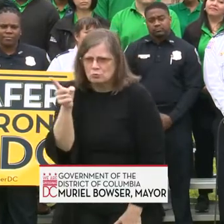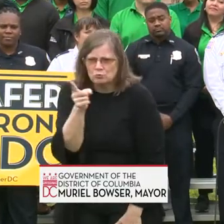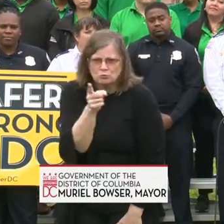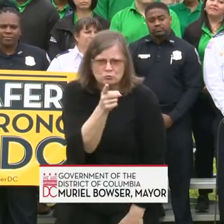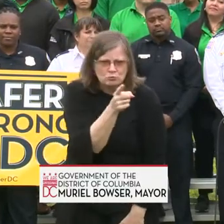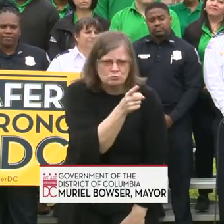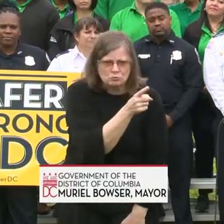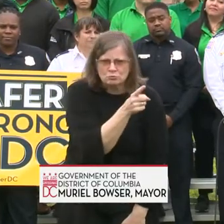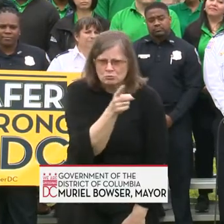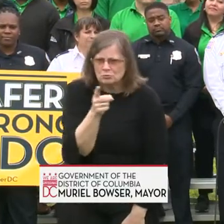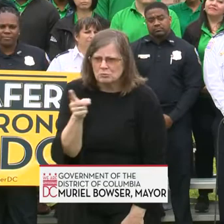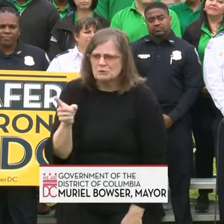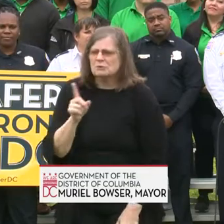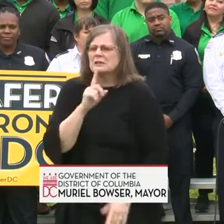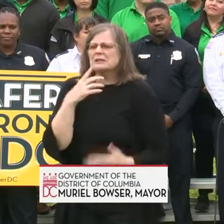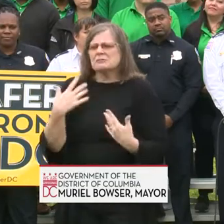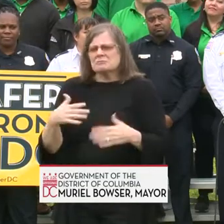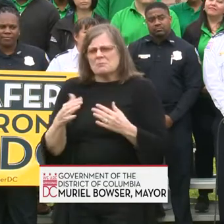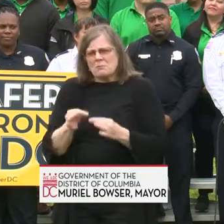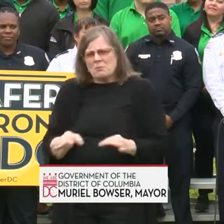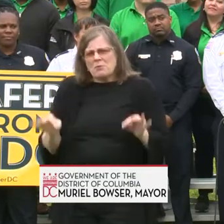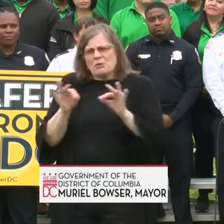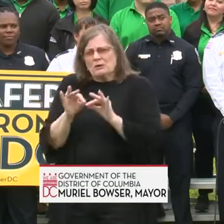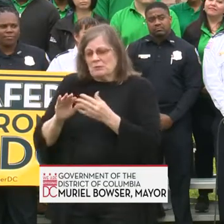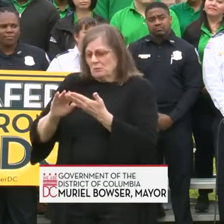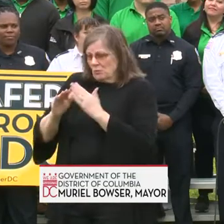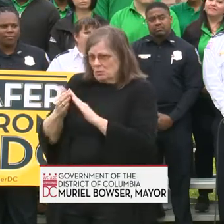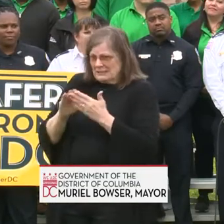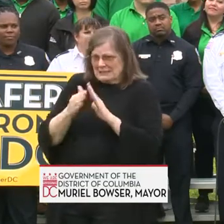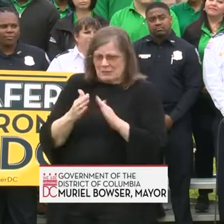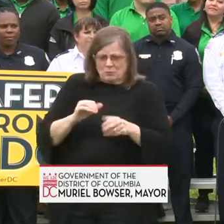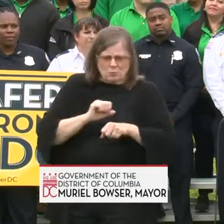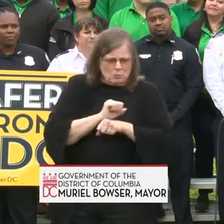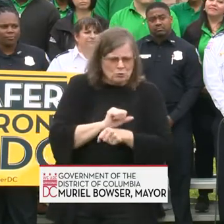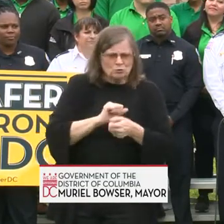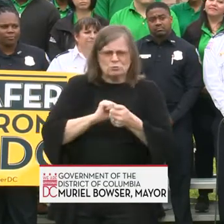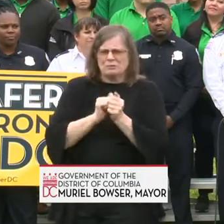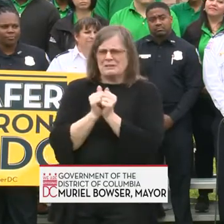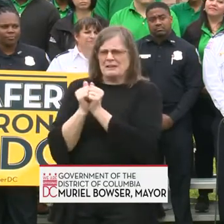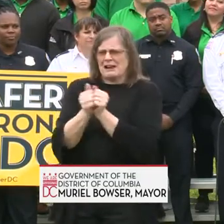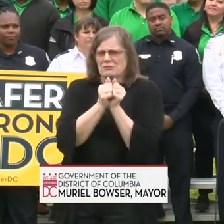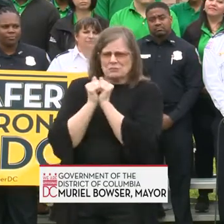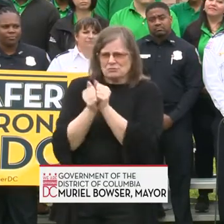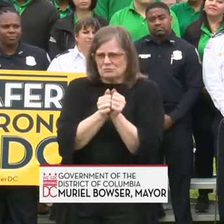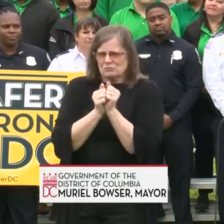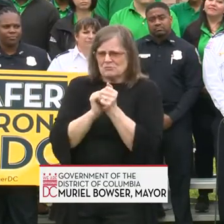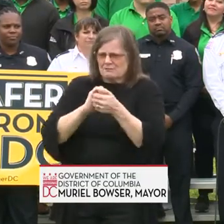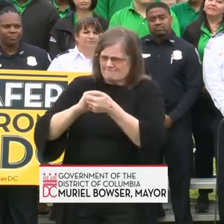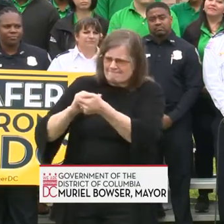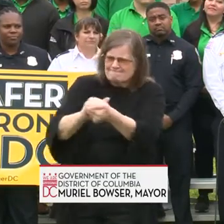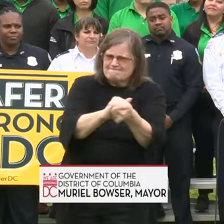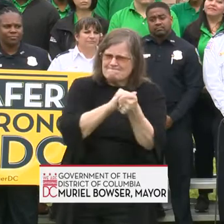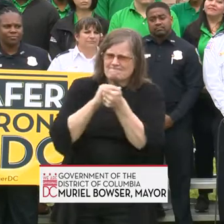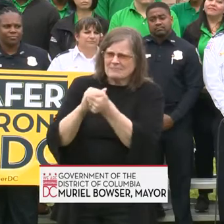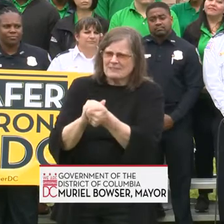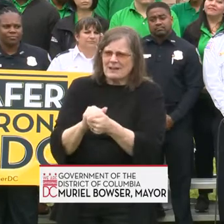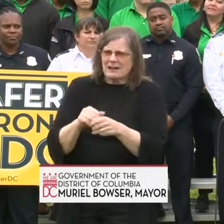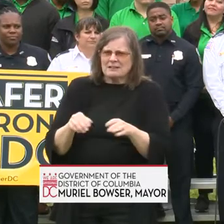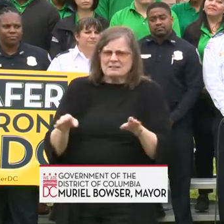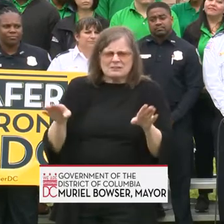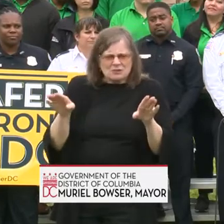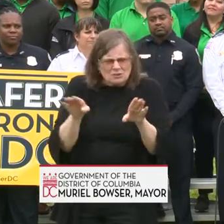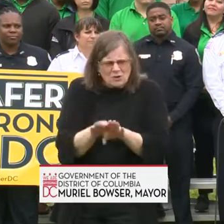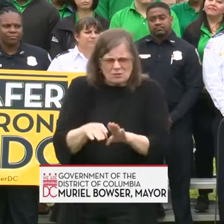important that the community and the police work together to close these homicides and bring justice and